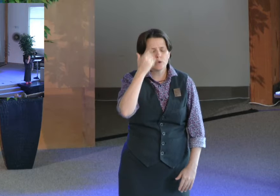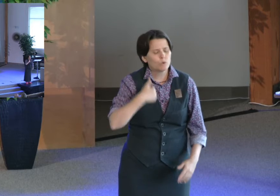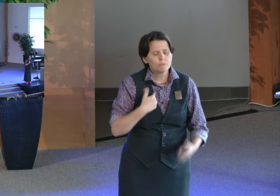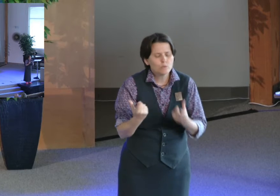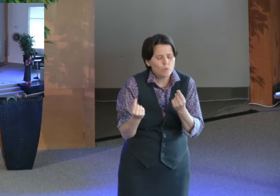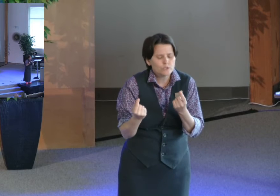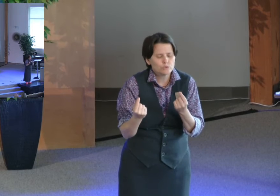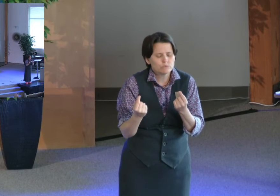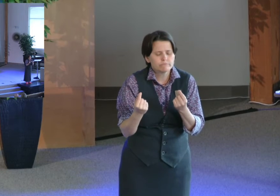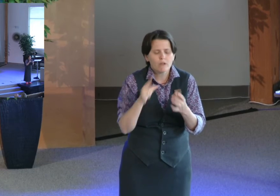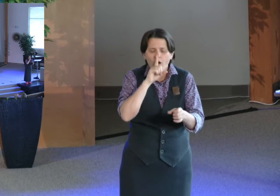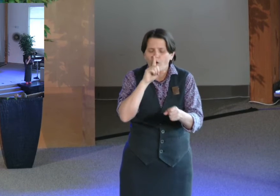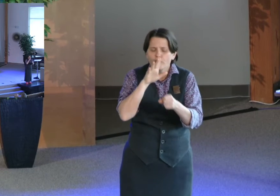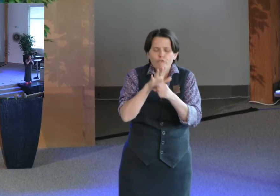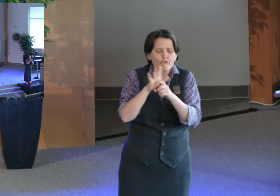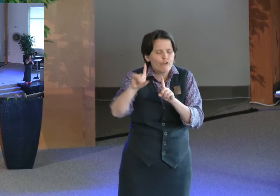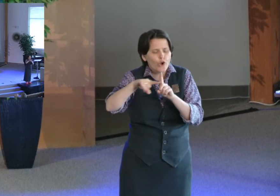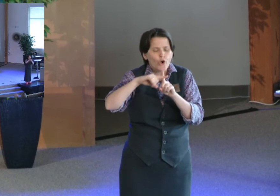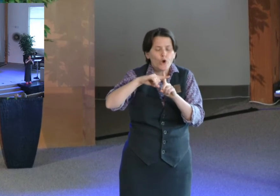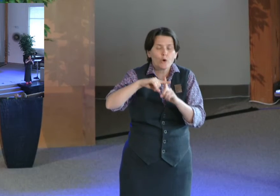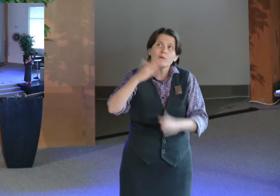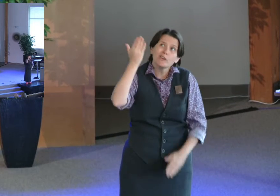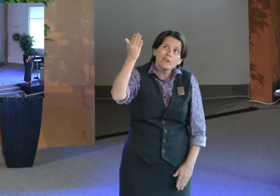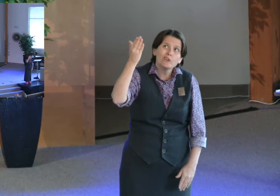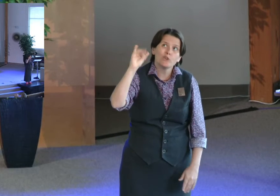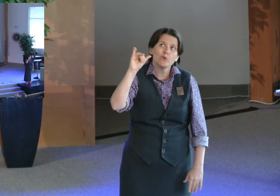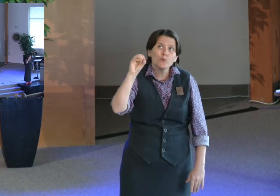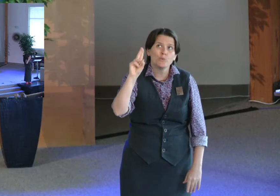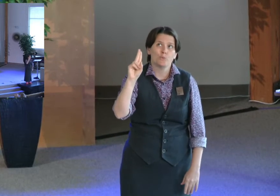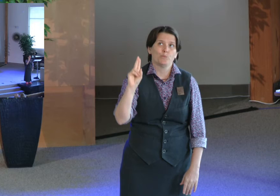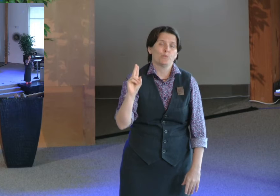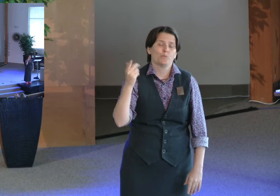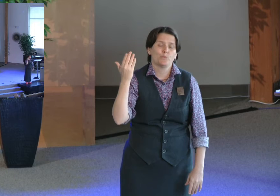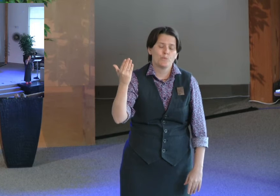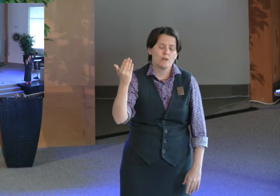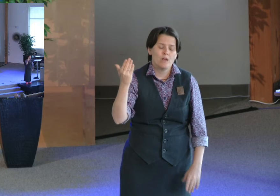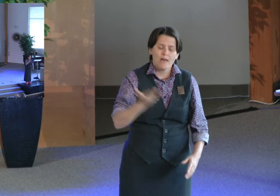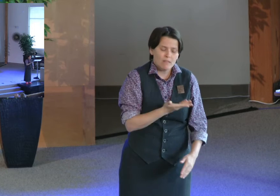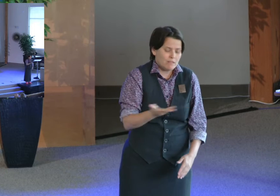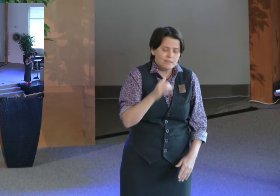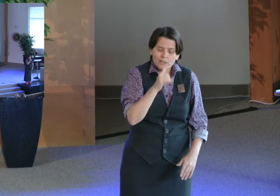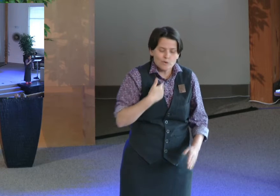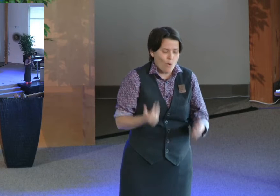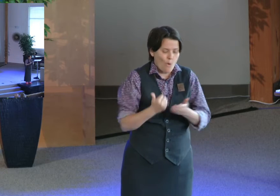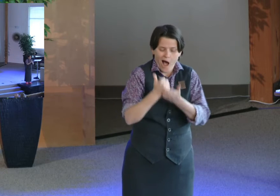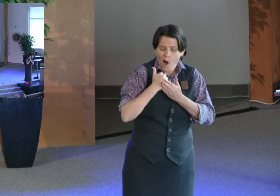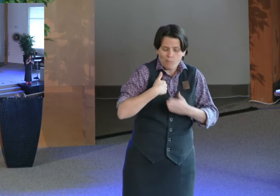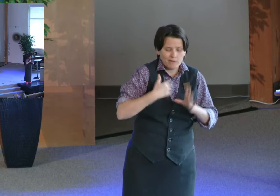and let go of the things that don't serve me. So we breathe in peace, and we let go of